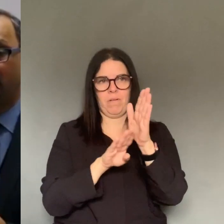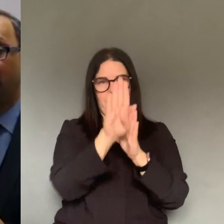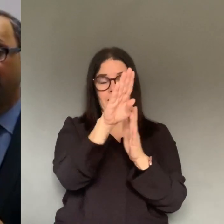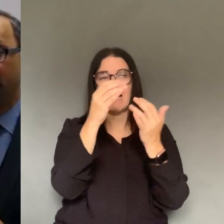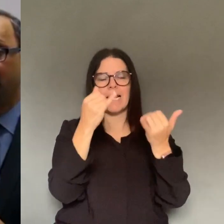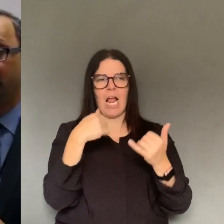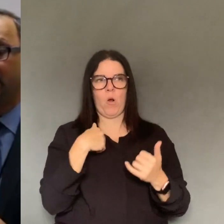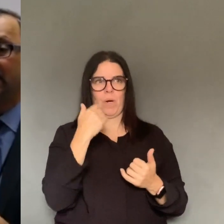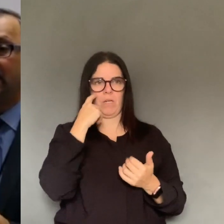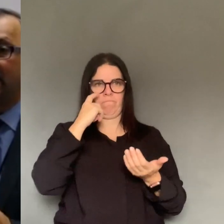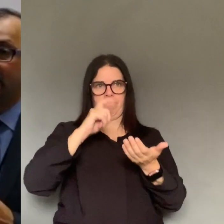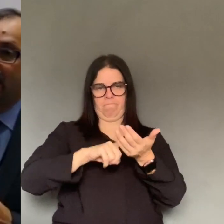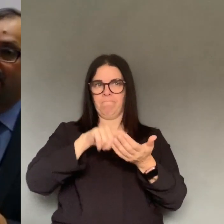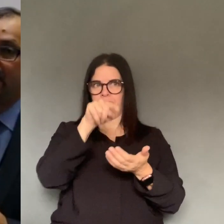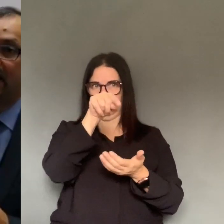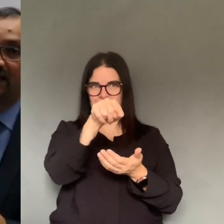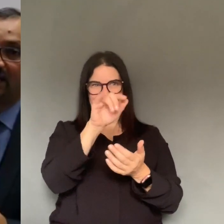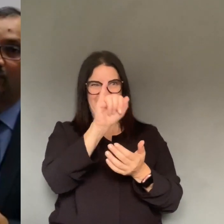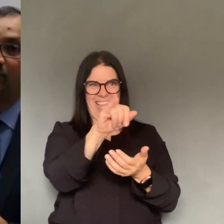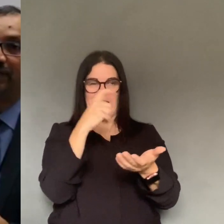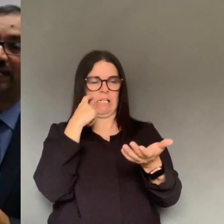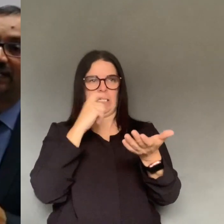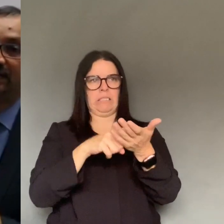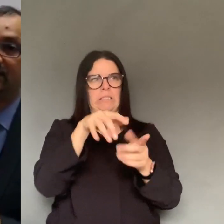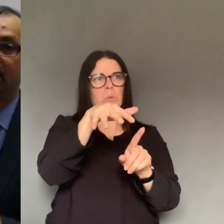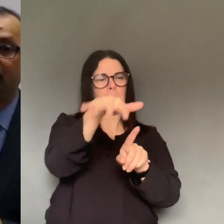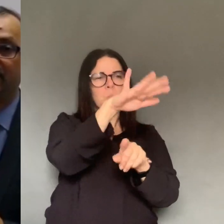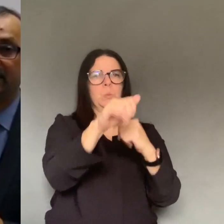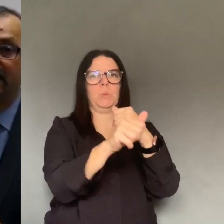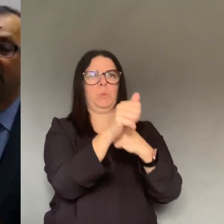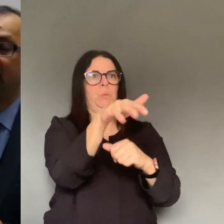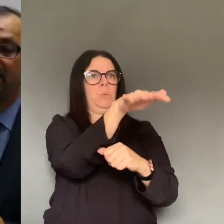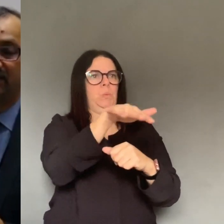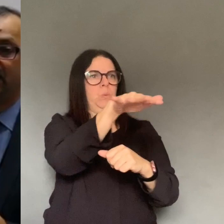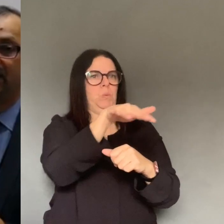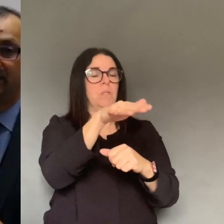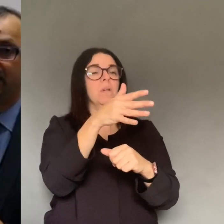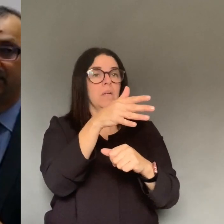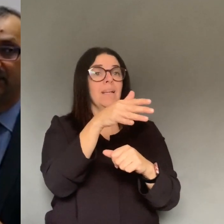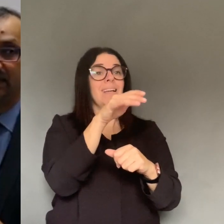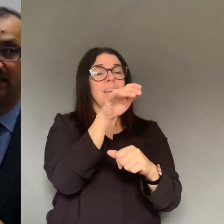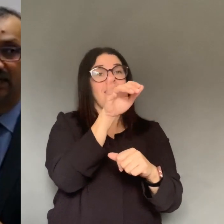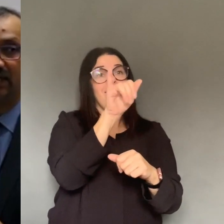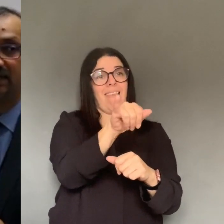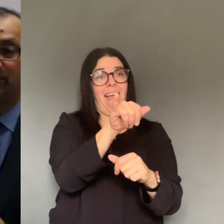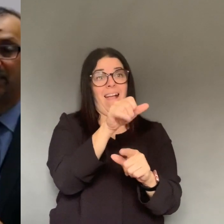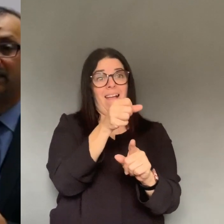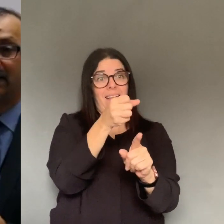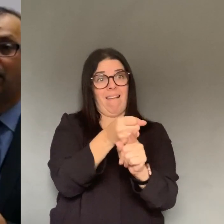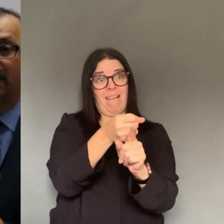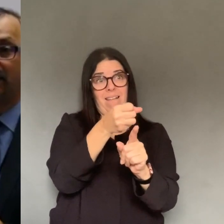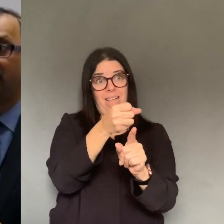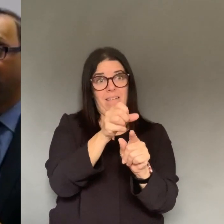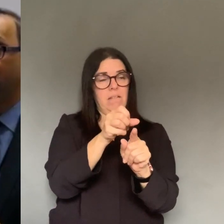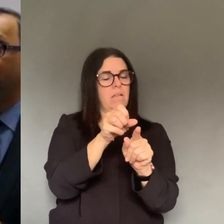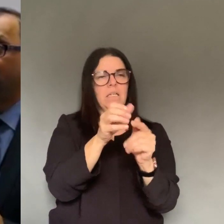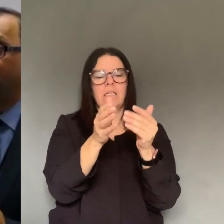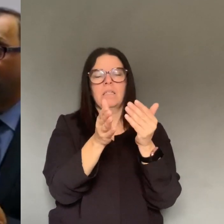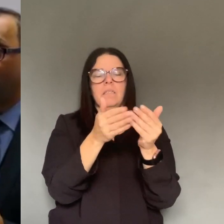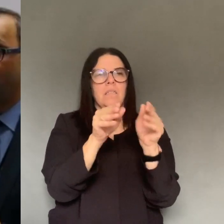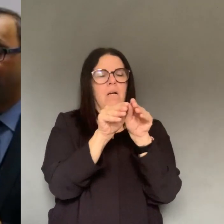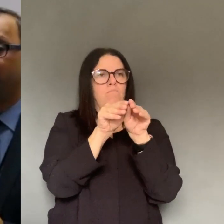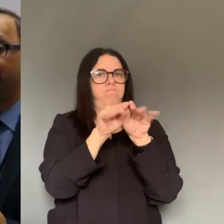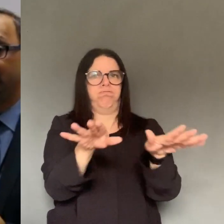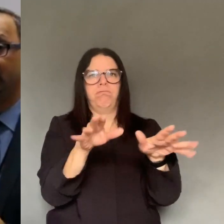vulnerable population, and having any outbreak in these type of setting is very difficult to contain. It spreads like wildfire, and